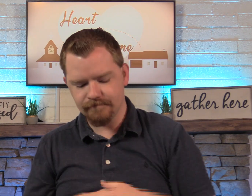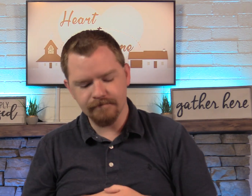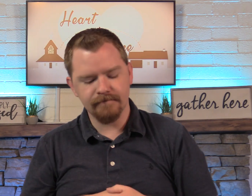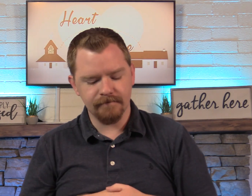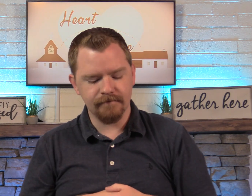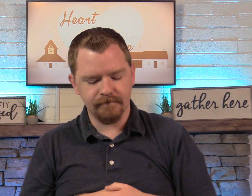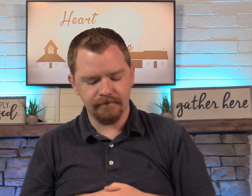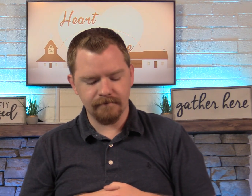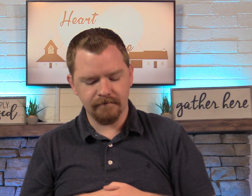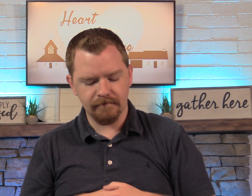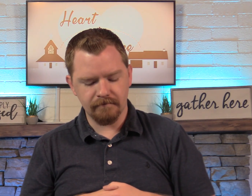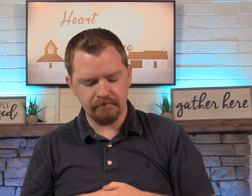and smooth."